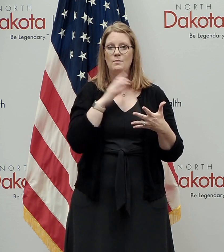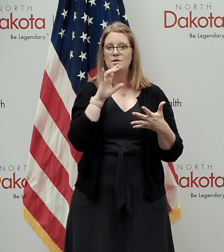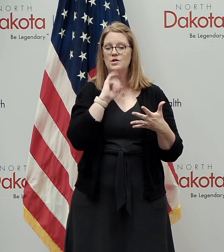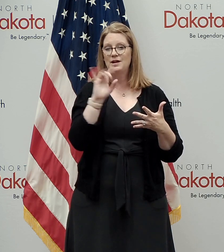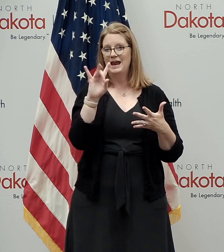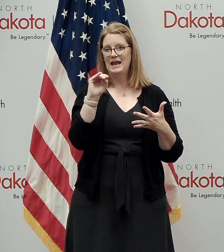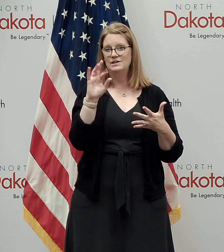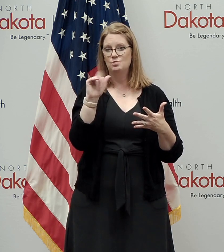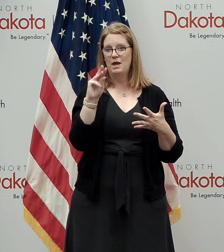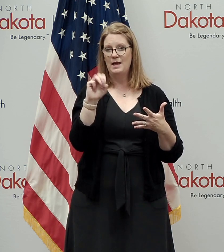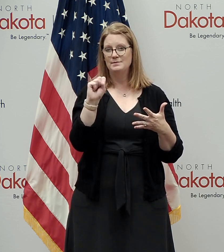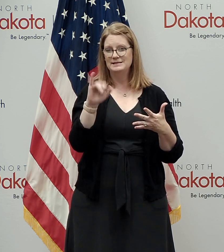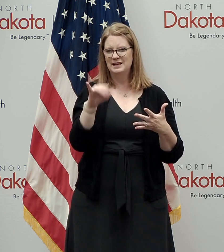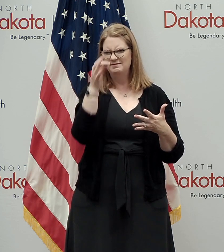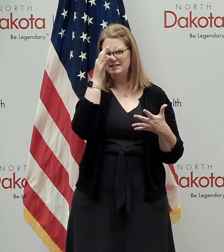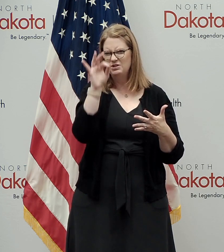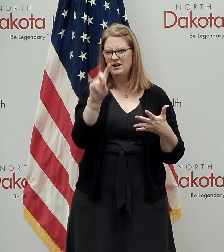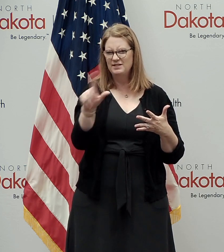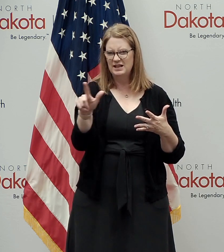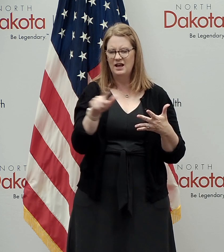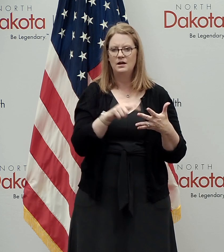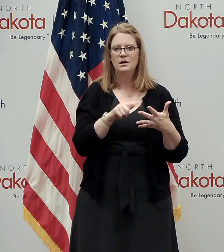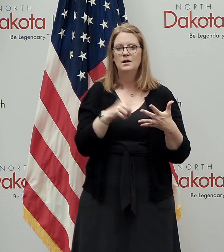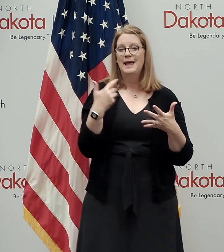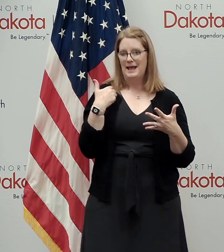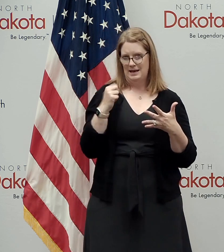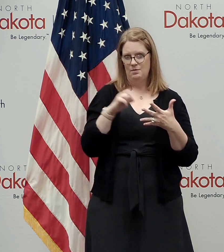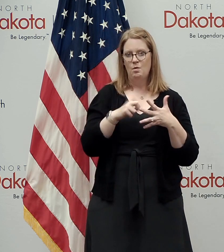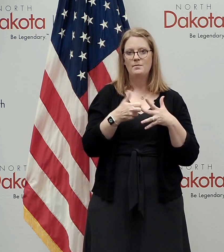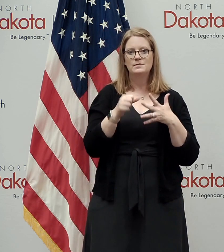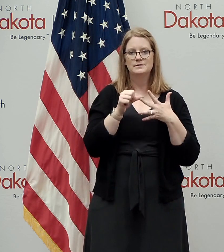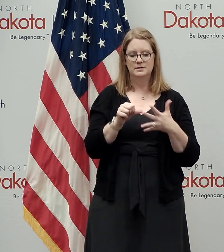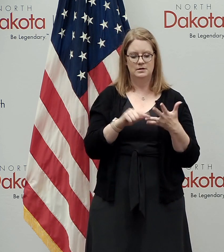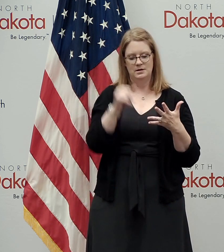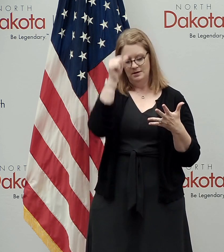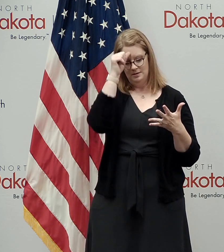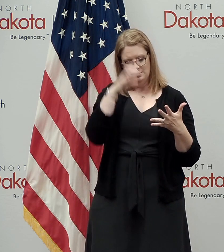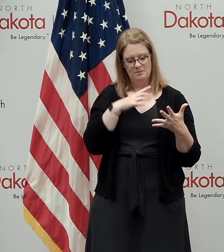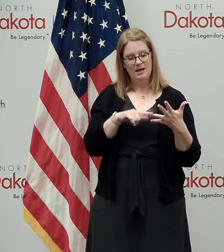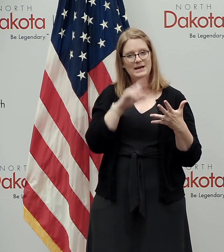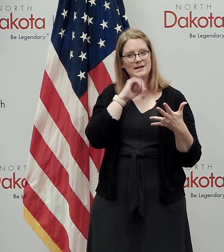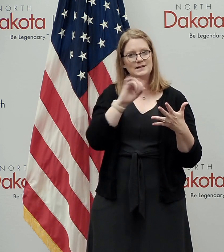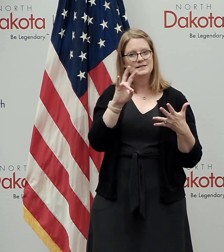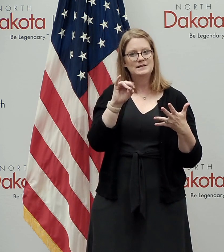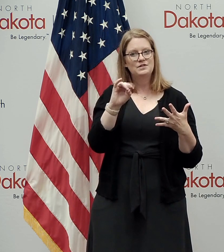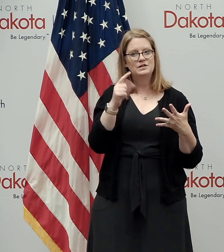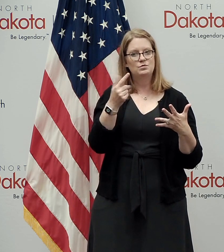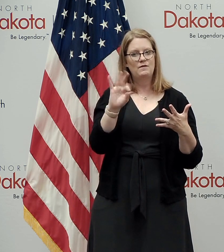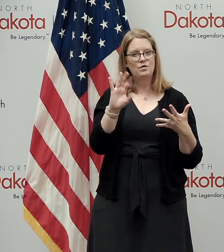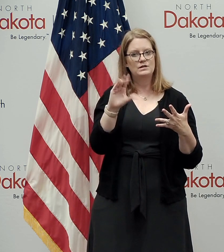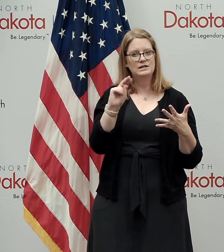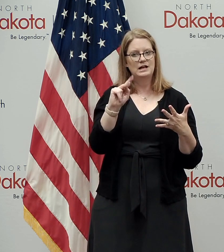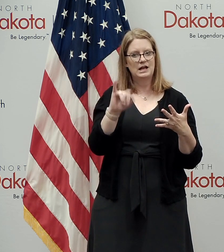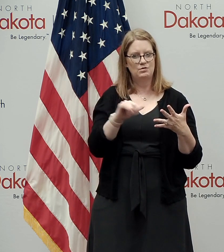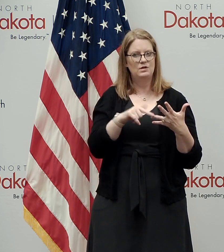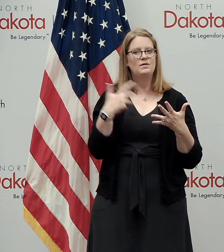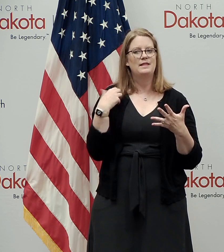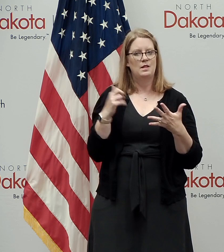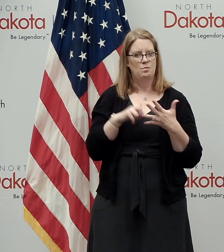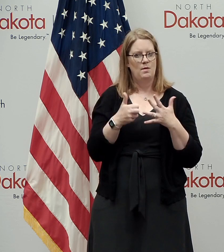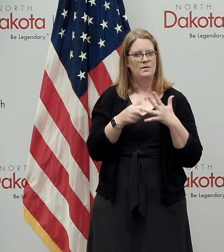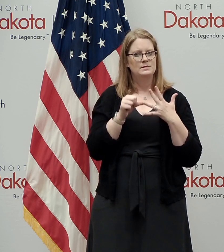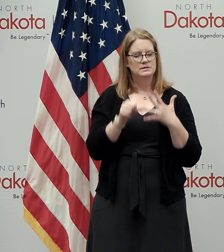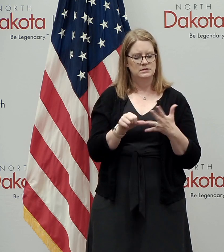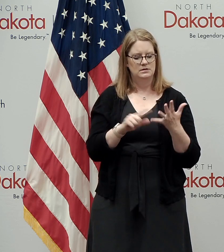County, which would be up by Devil's Lake with underlying health conditions, a man in his 70s in Grand Forks County with underlying health